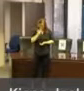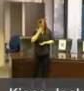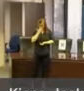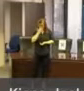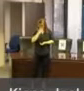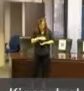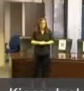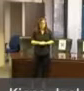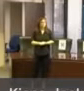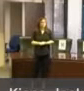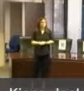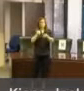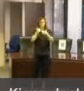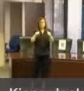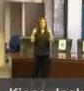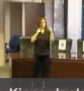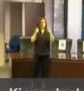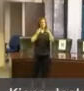Any questions or comments from the board?